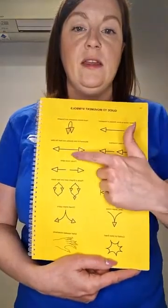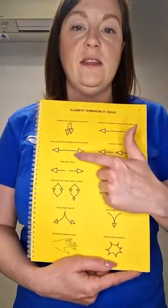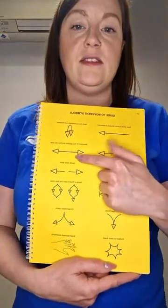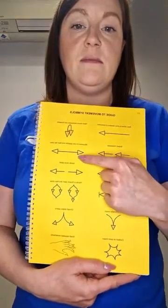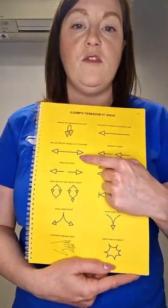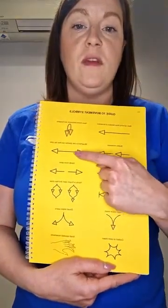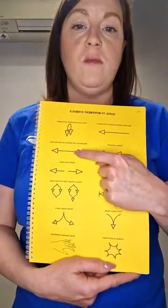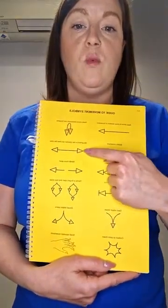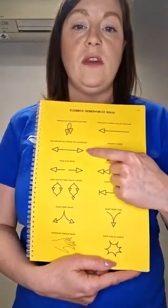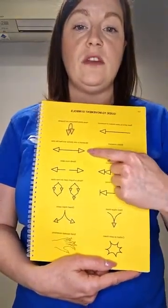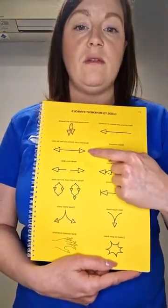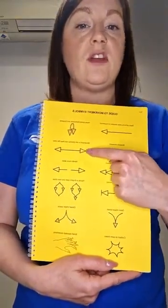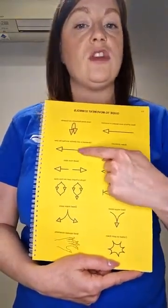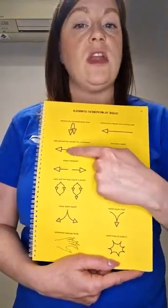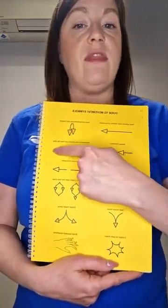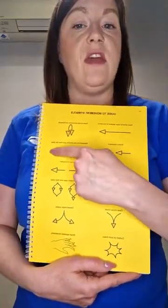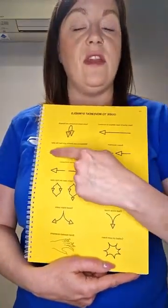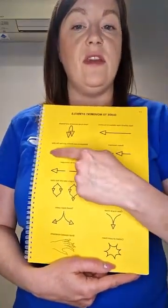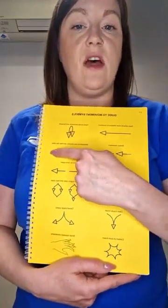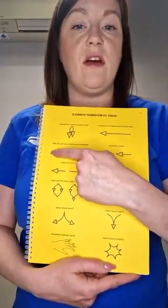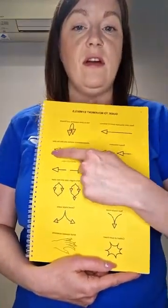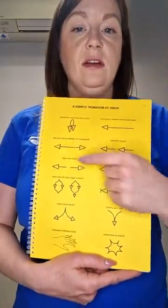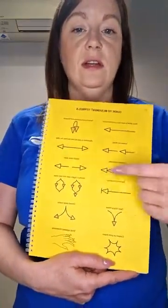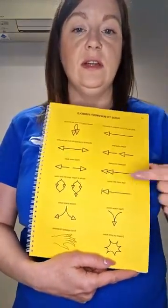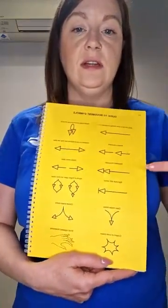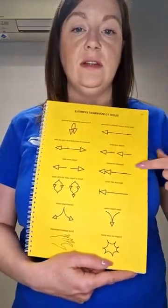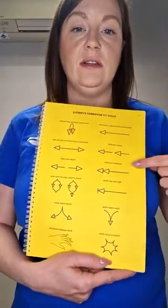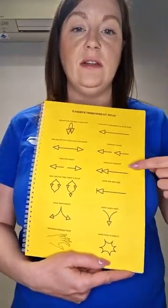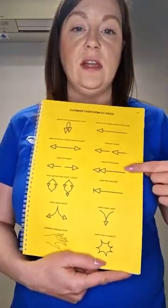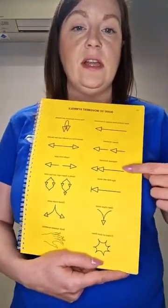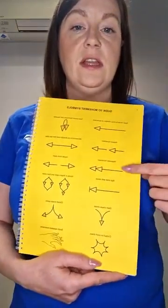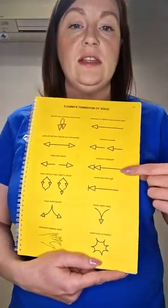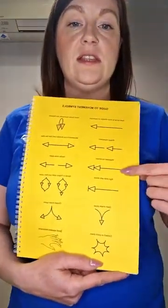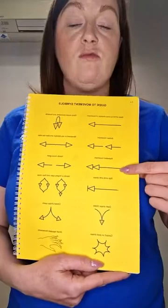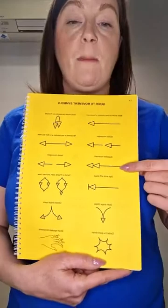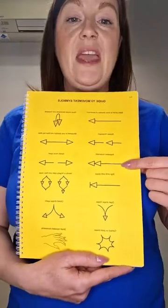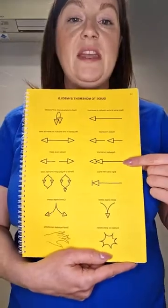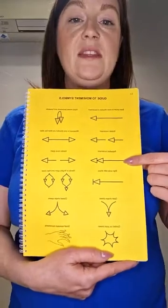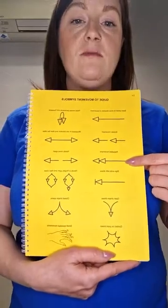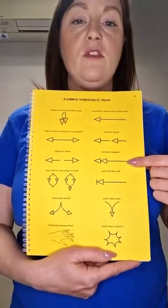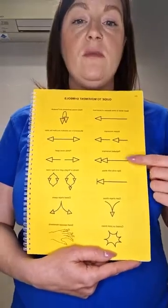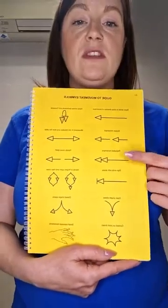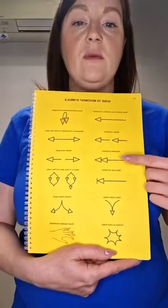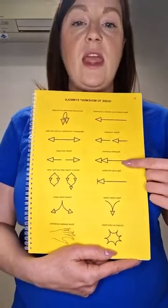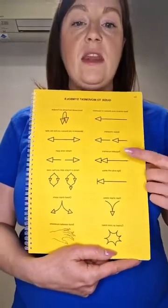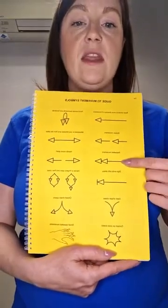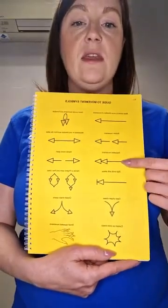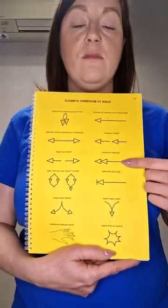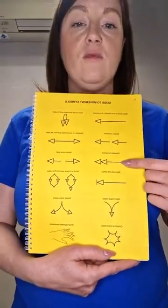This is a movement in one direction and then another. This is a repeated movement, so any